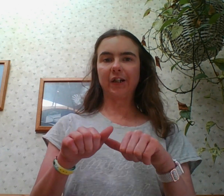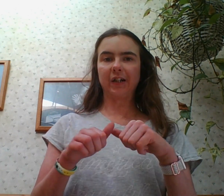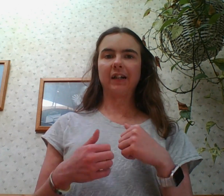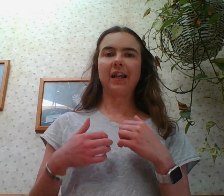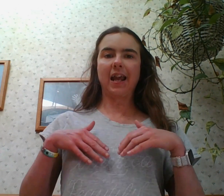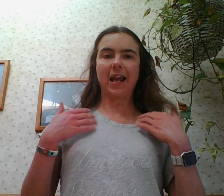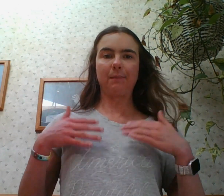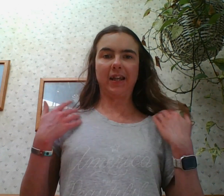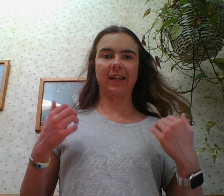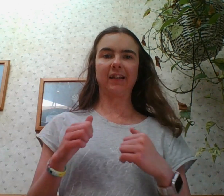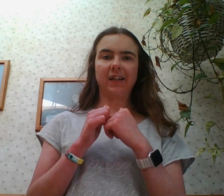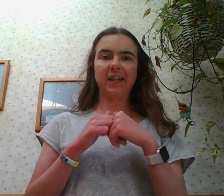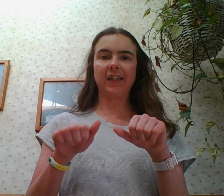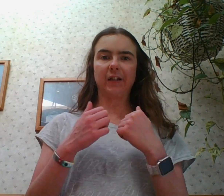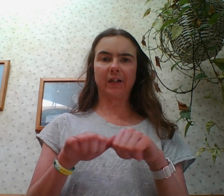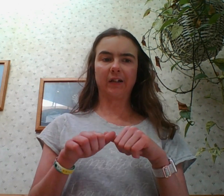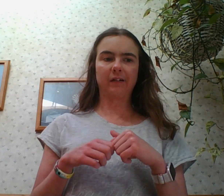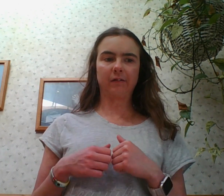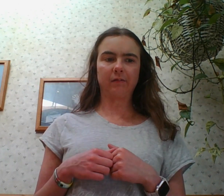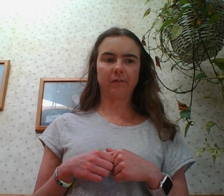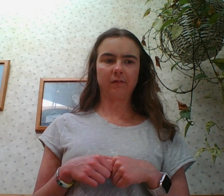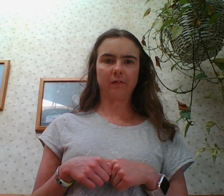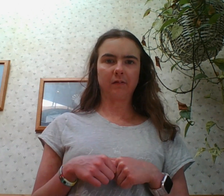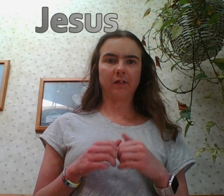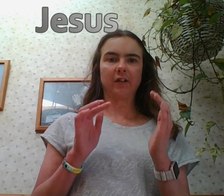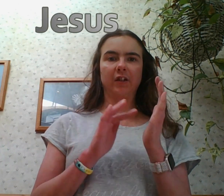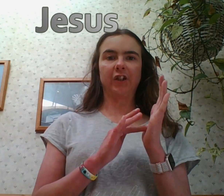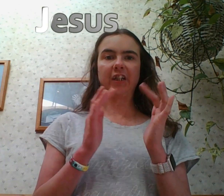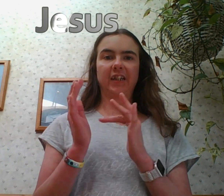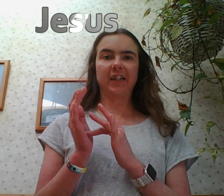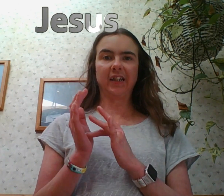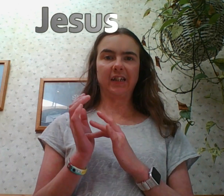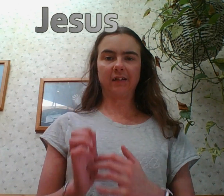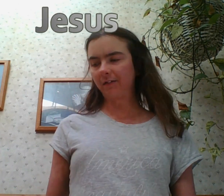Easter. Happy Easter. Jesus.